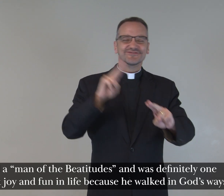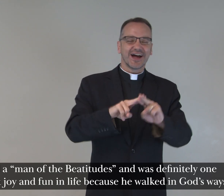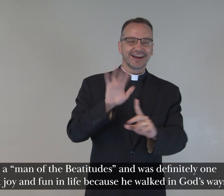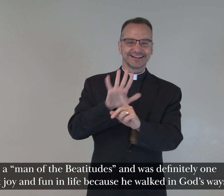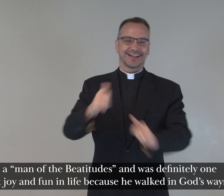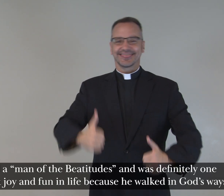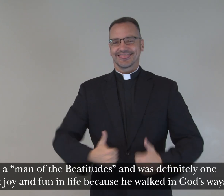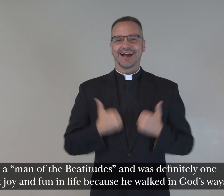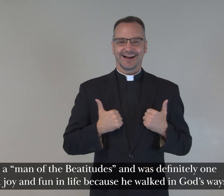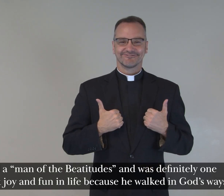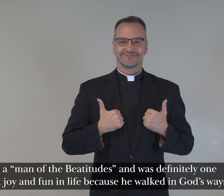he walked in God's ways.